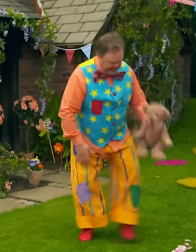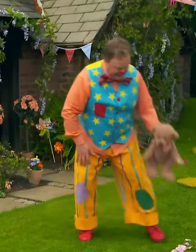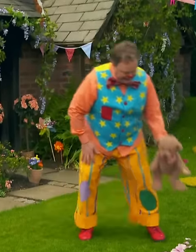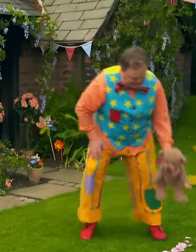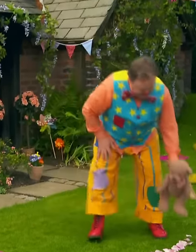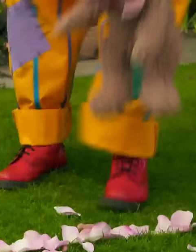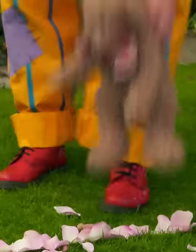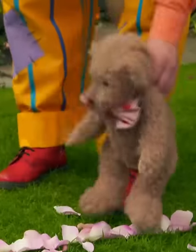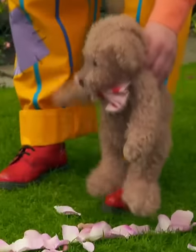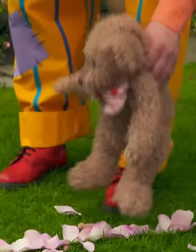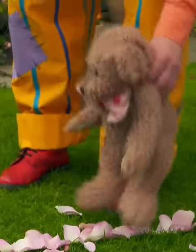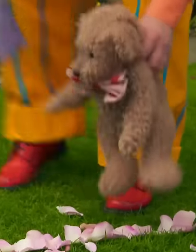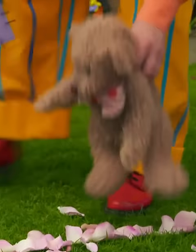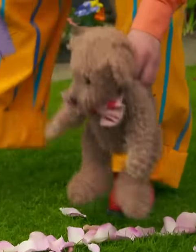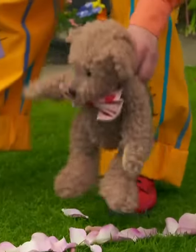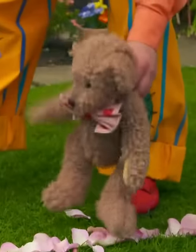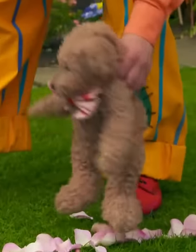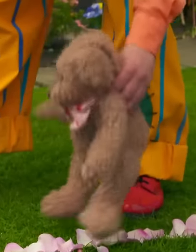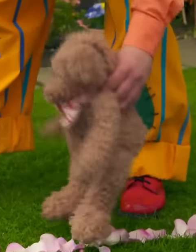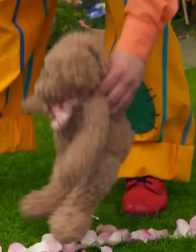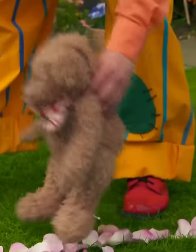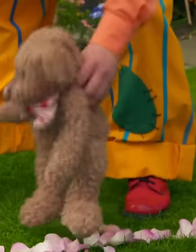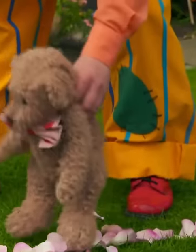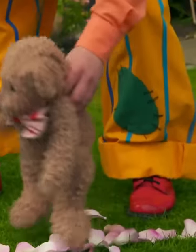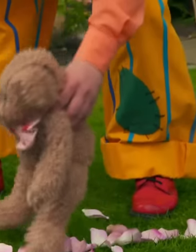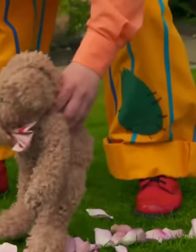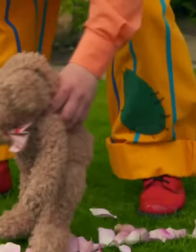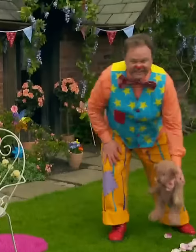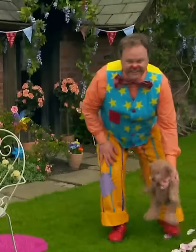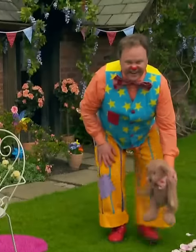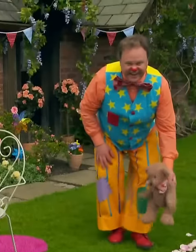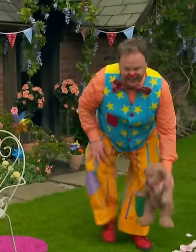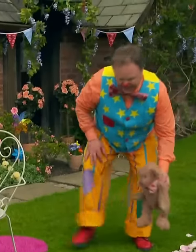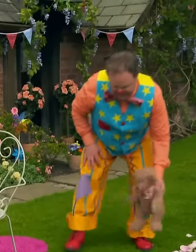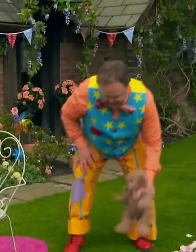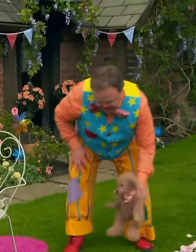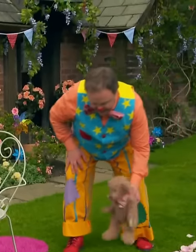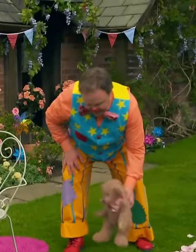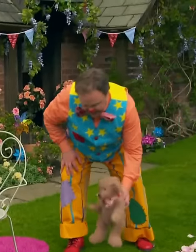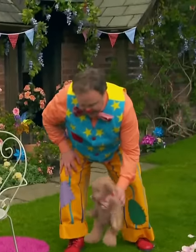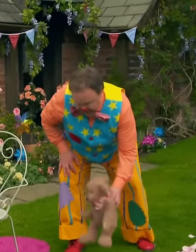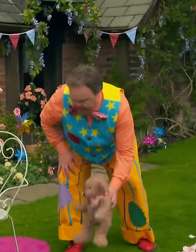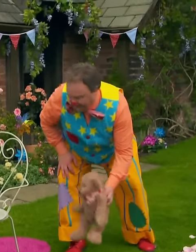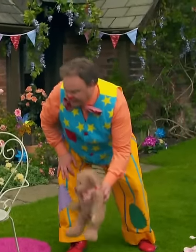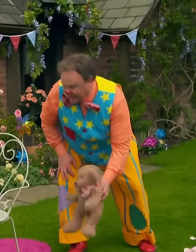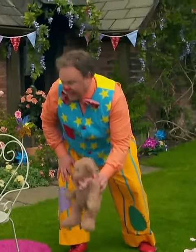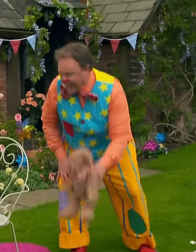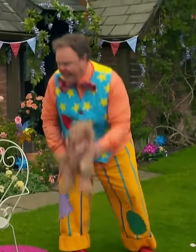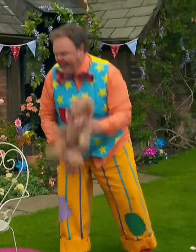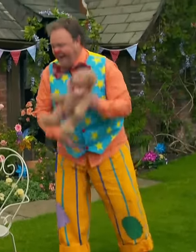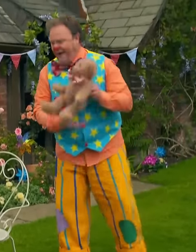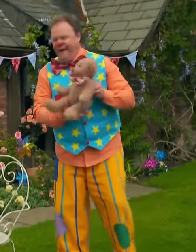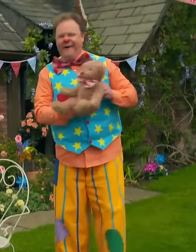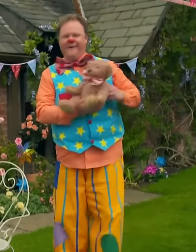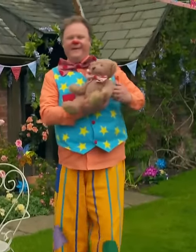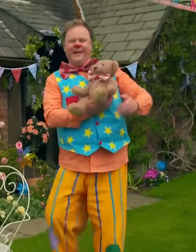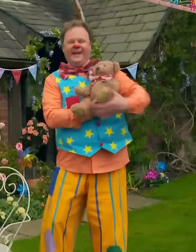Ted. That's it. I think someone's been here recently. Along there. Oh,